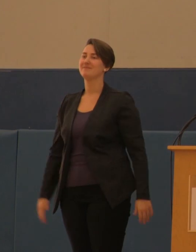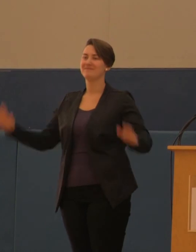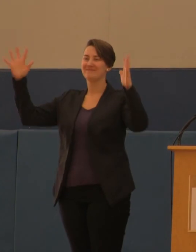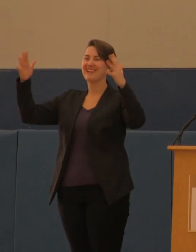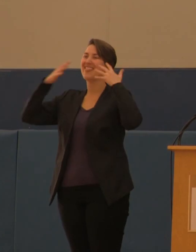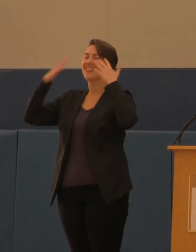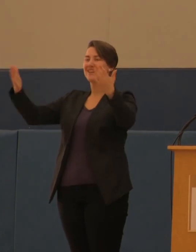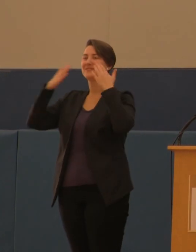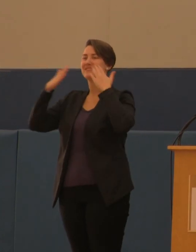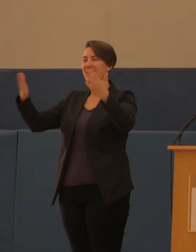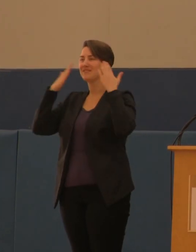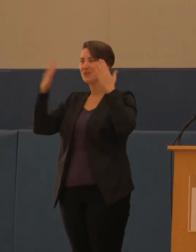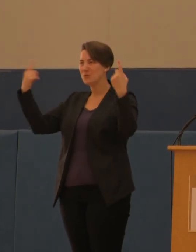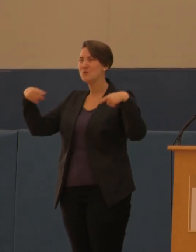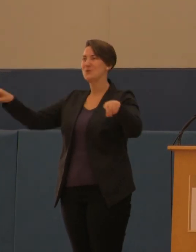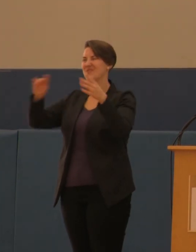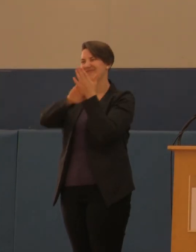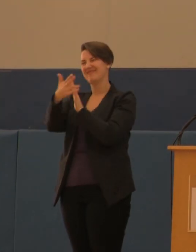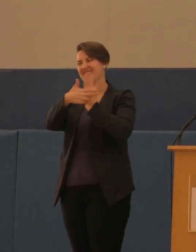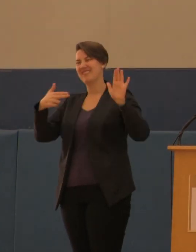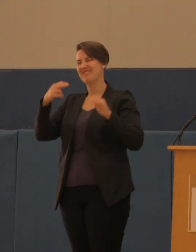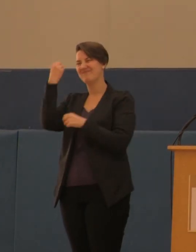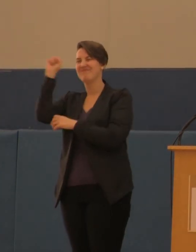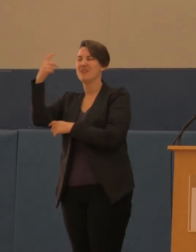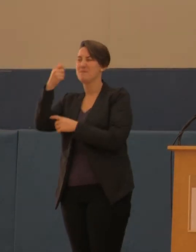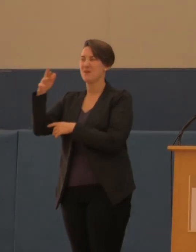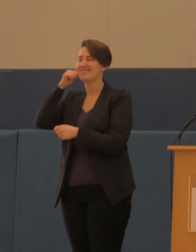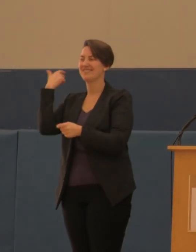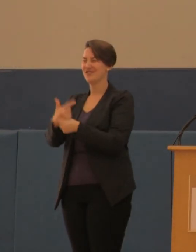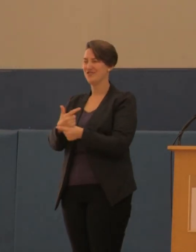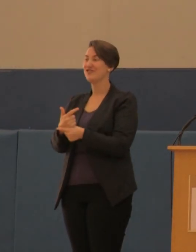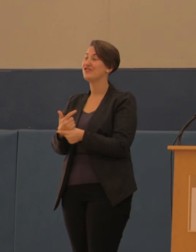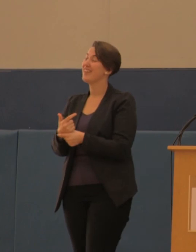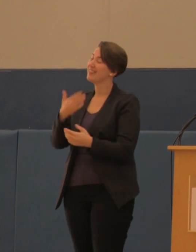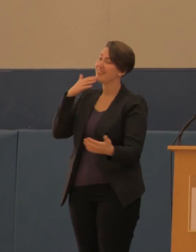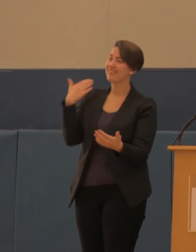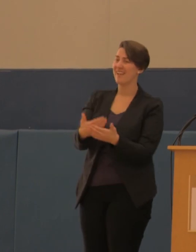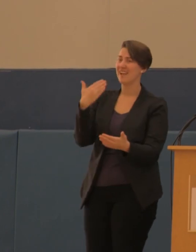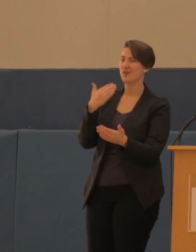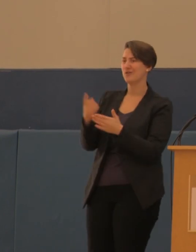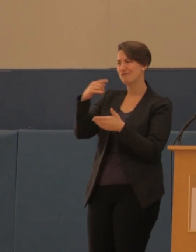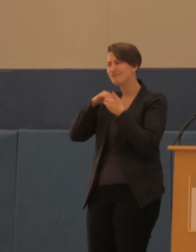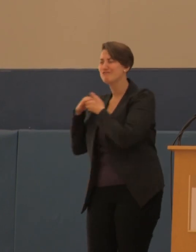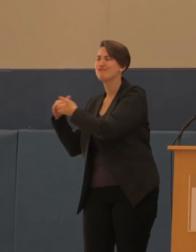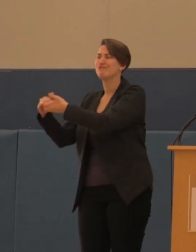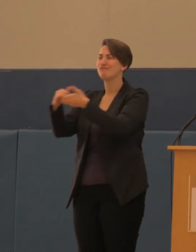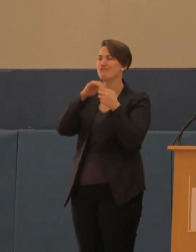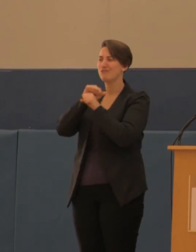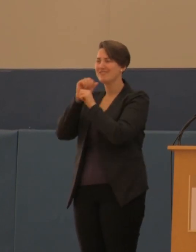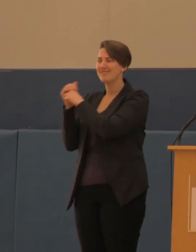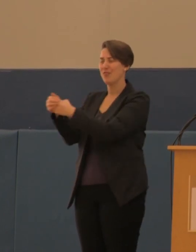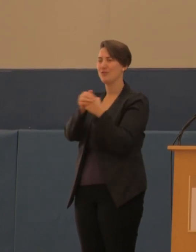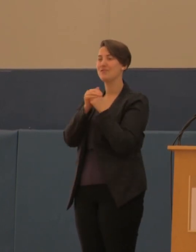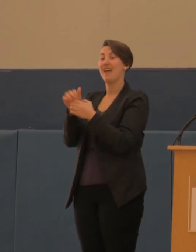Thank you for being sisters. Thank you for being people who journey together with one another to give us